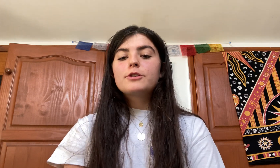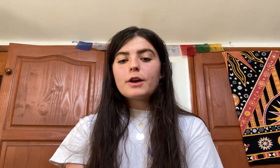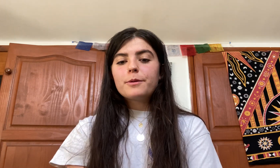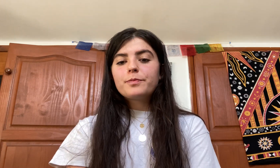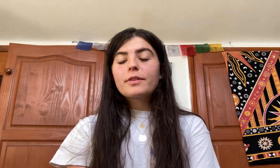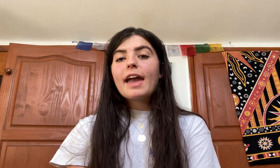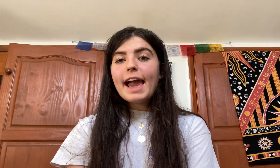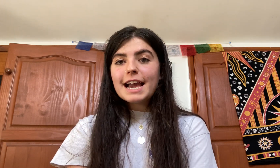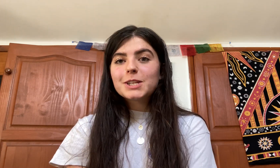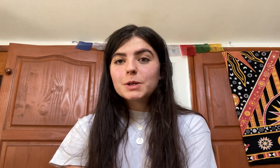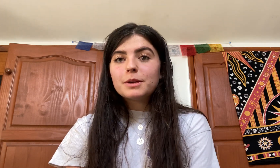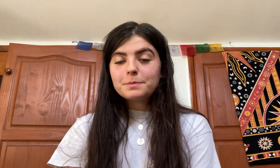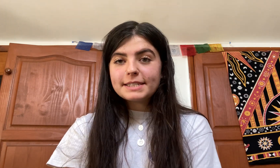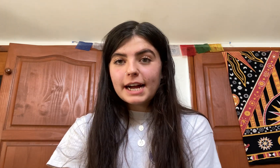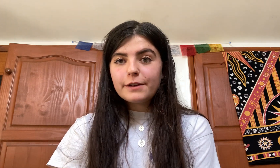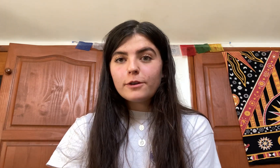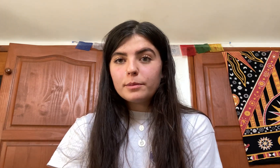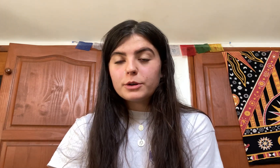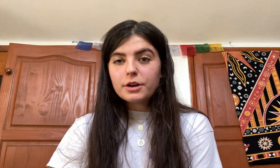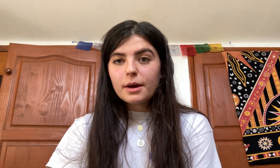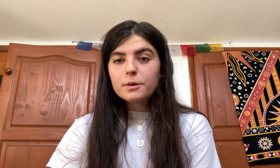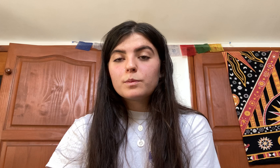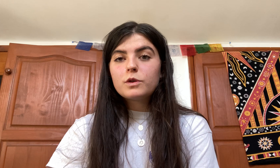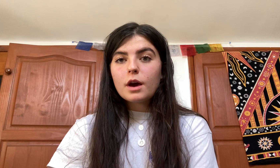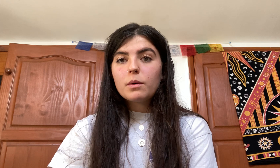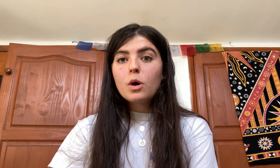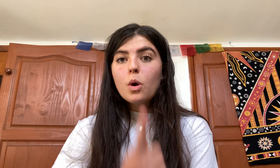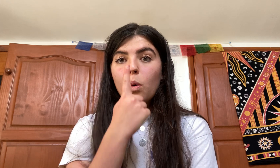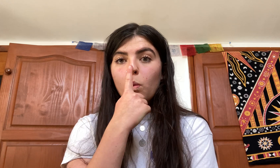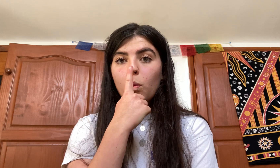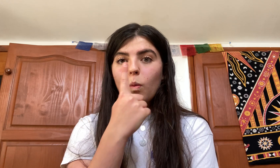So age must be signed from your nose. So